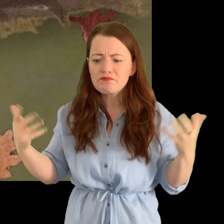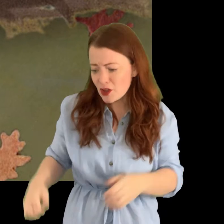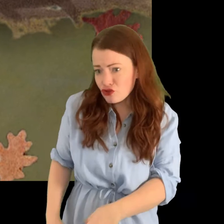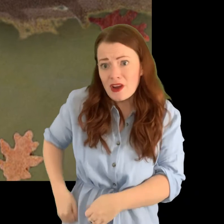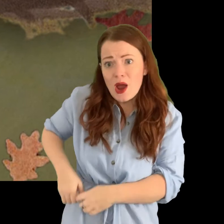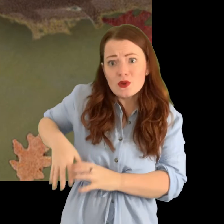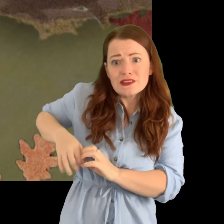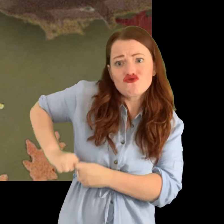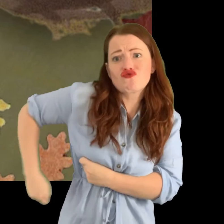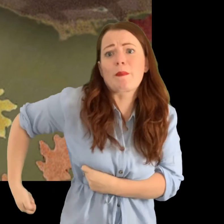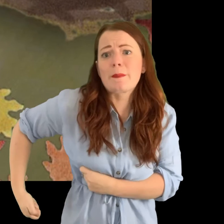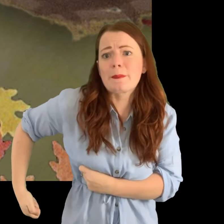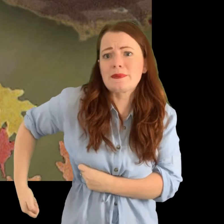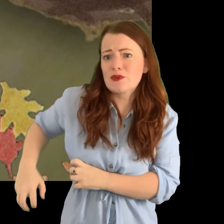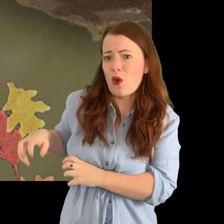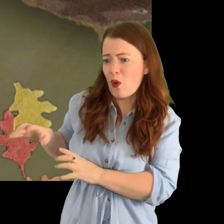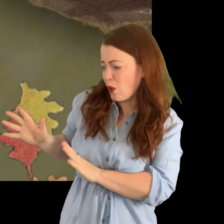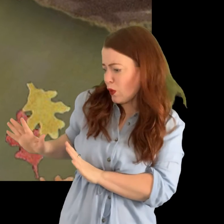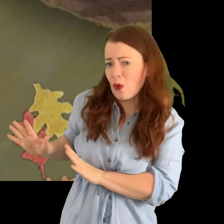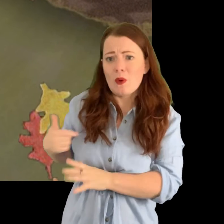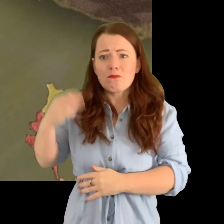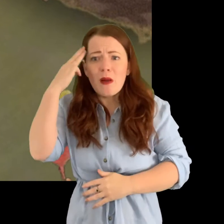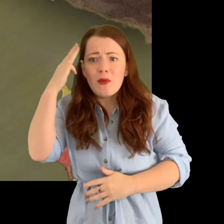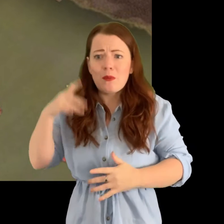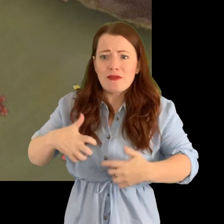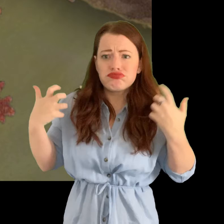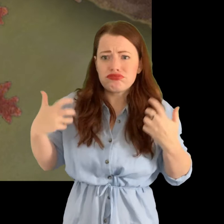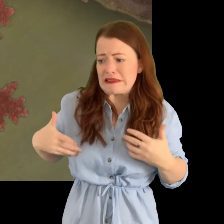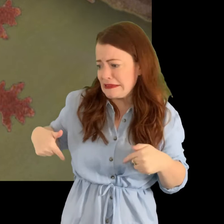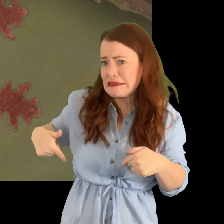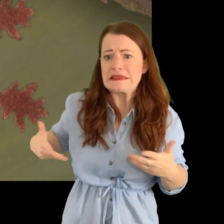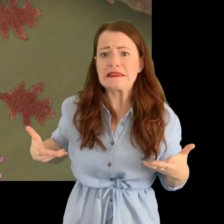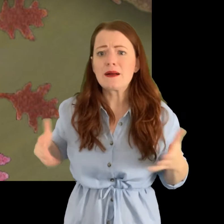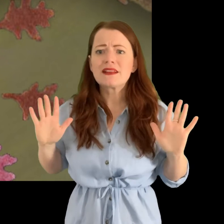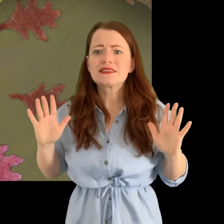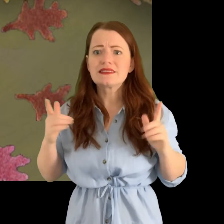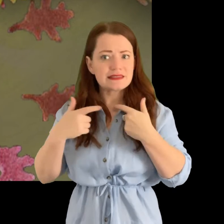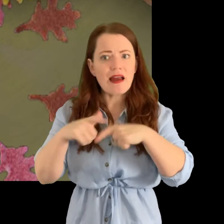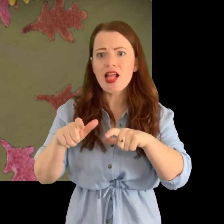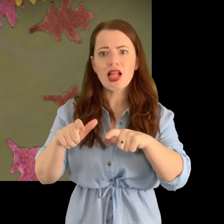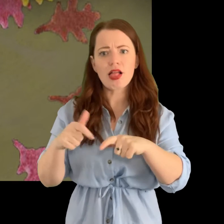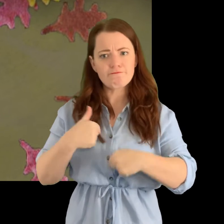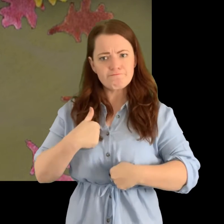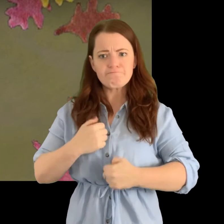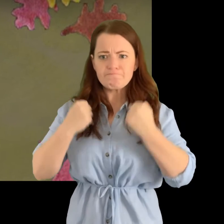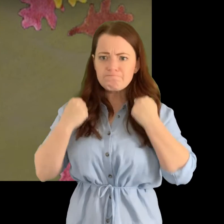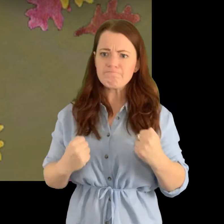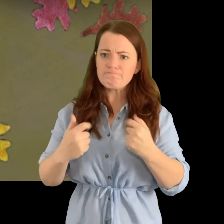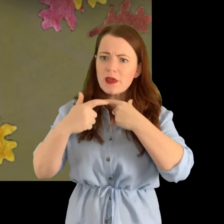far away? Her trousers snagged upon a wicked thorn. Her mother would be angry now for sure. Yet